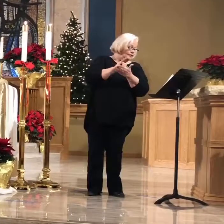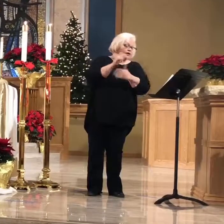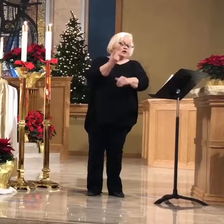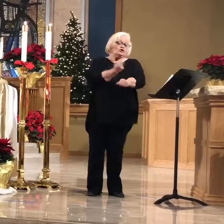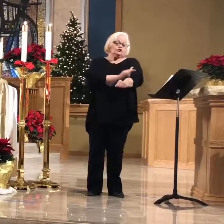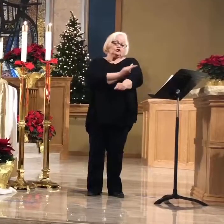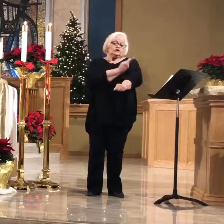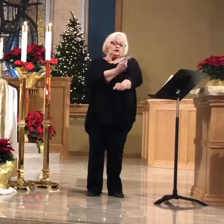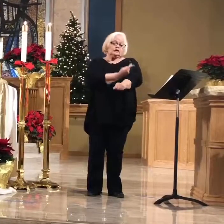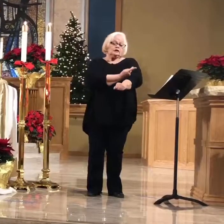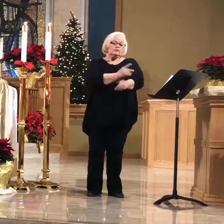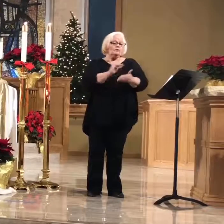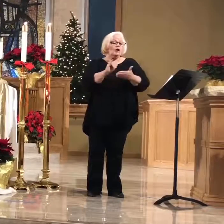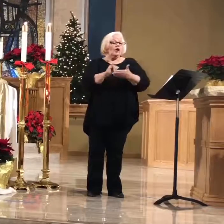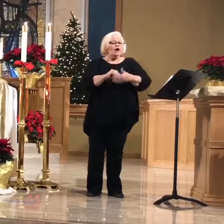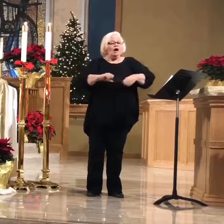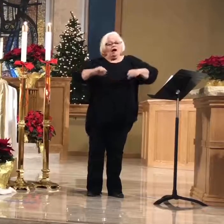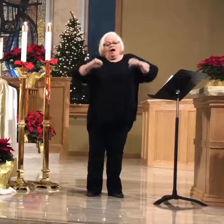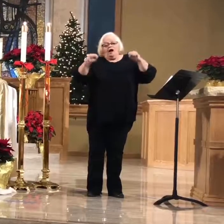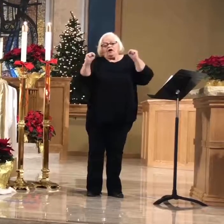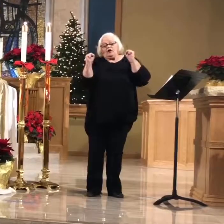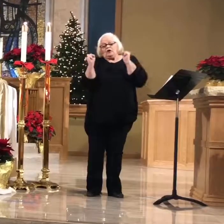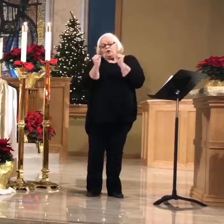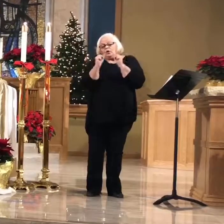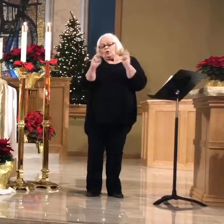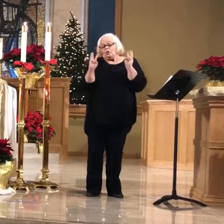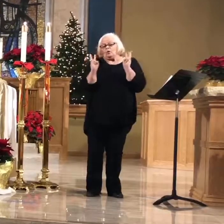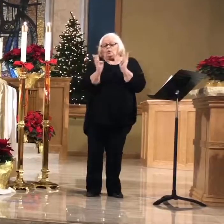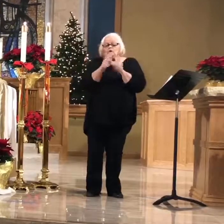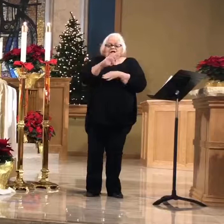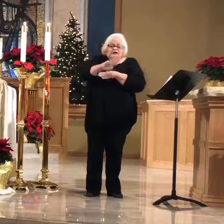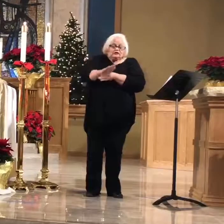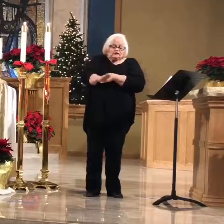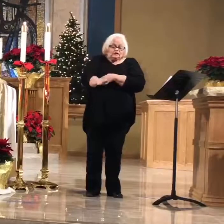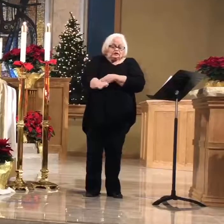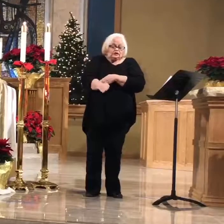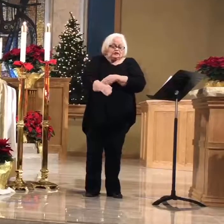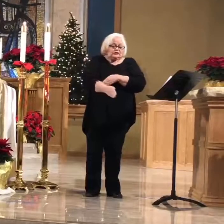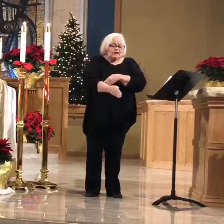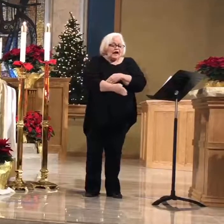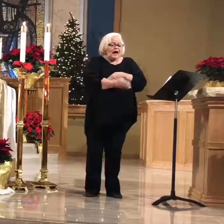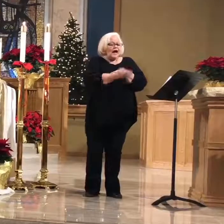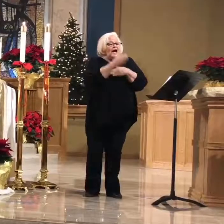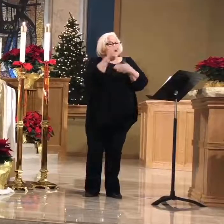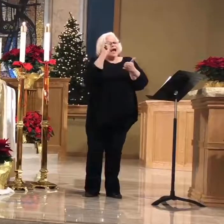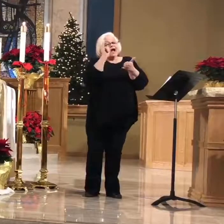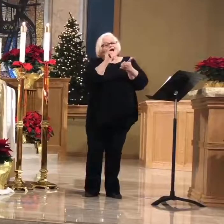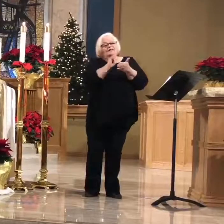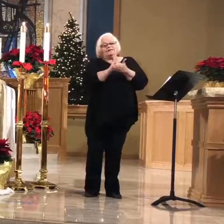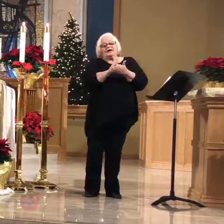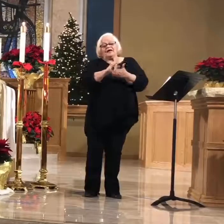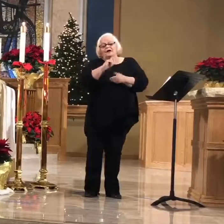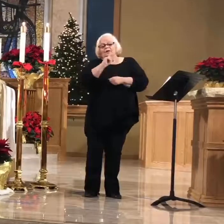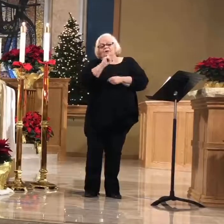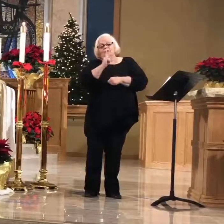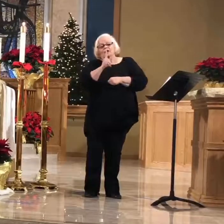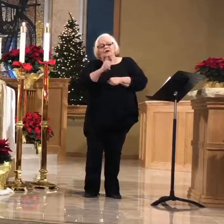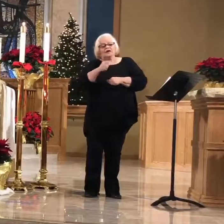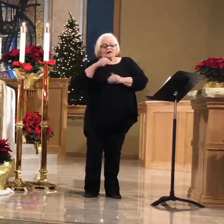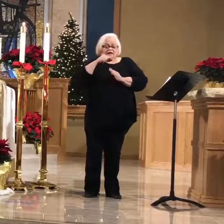tending their sheep on a cold winter's night